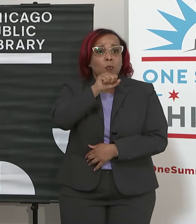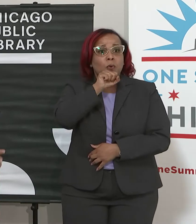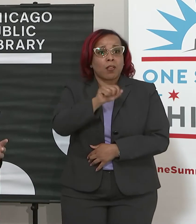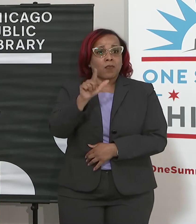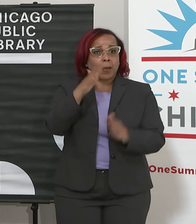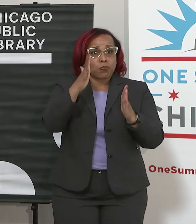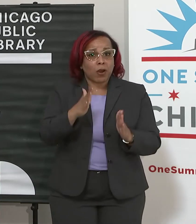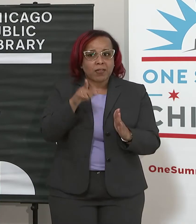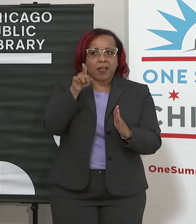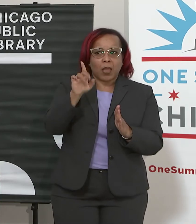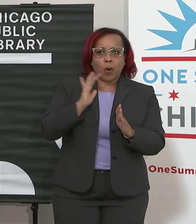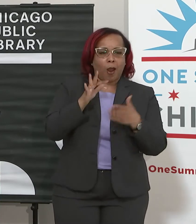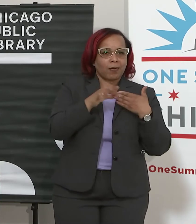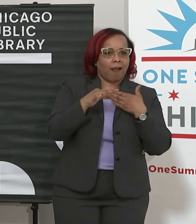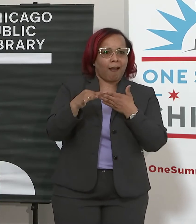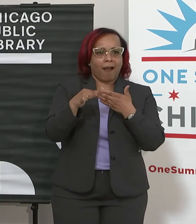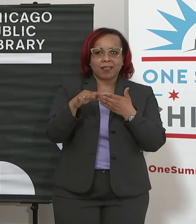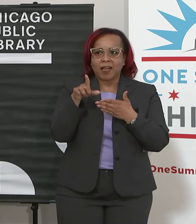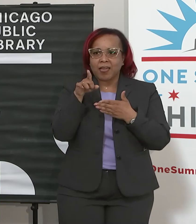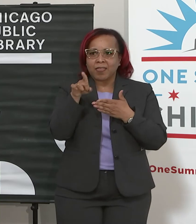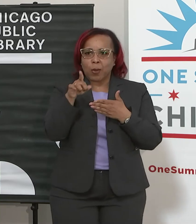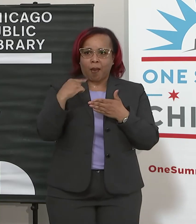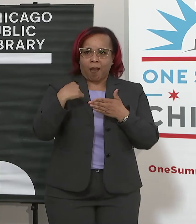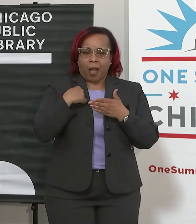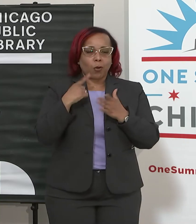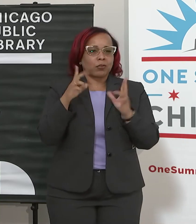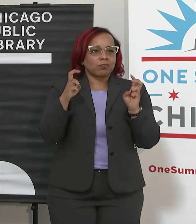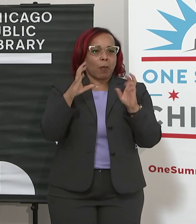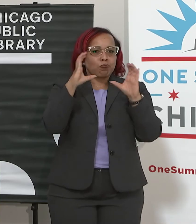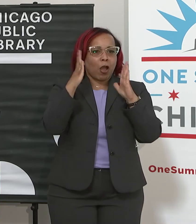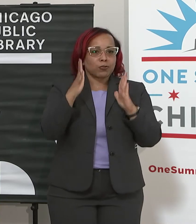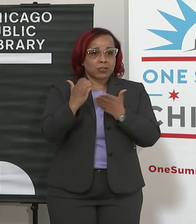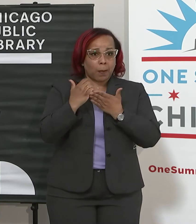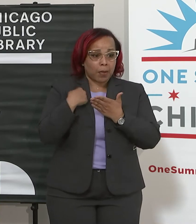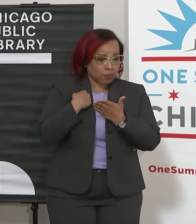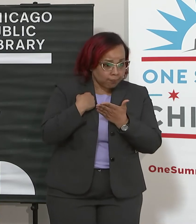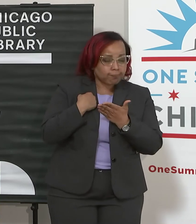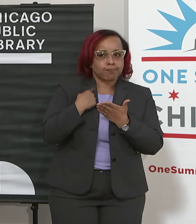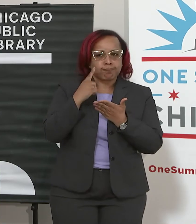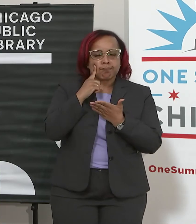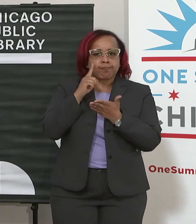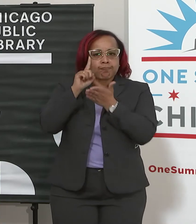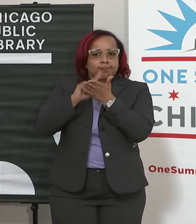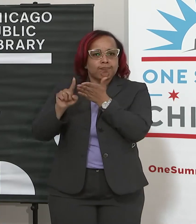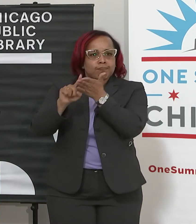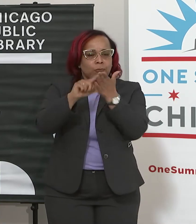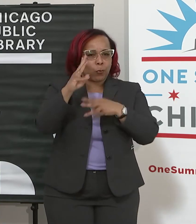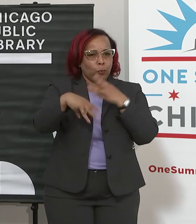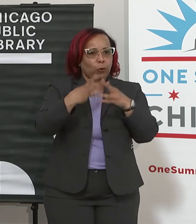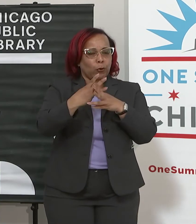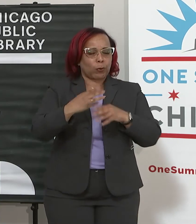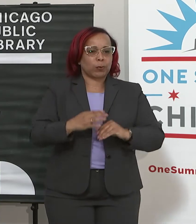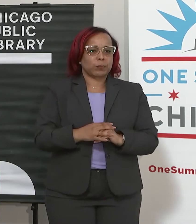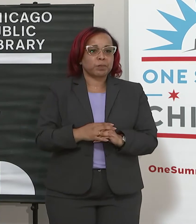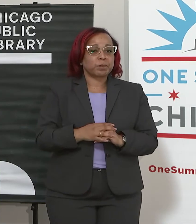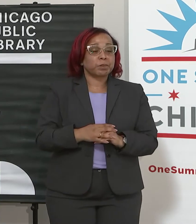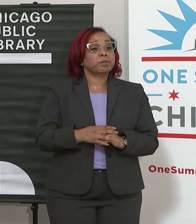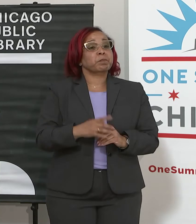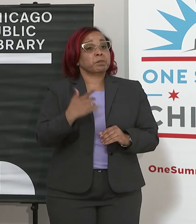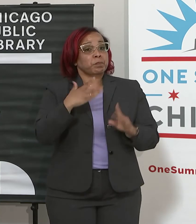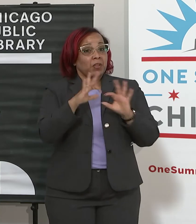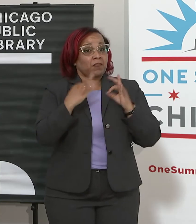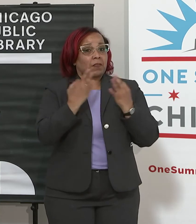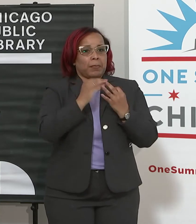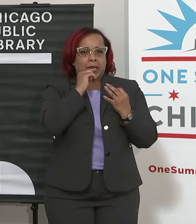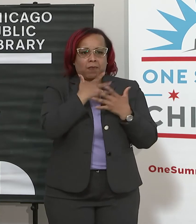librarians because they were our guides. They were our browsers, if you will, to help us explore the world. As someone whose family